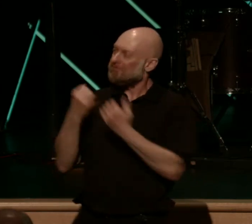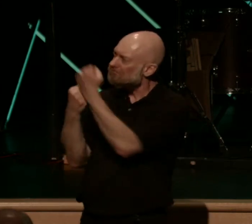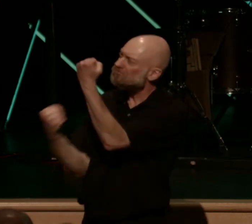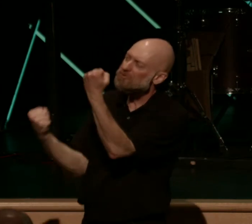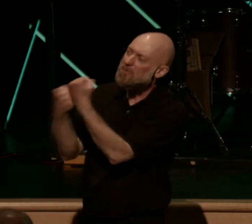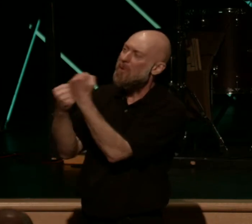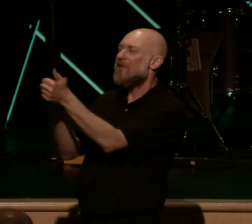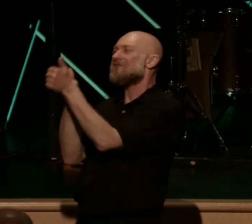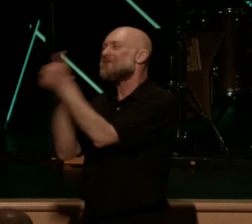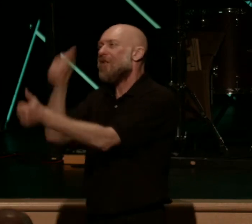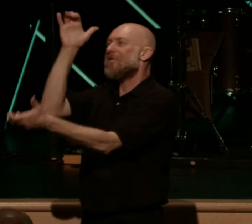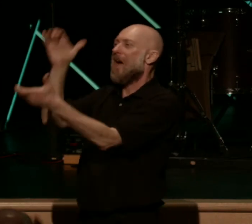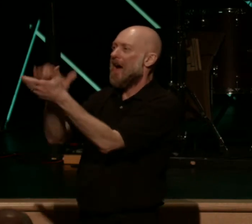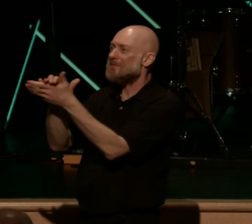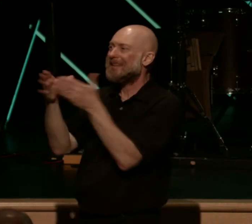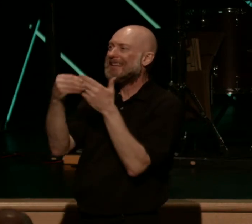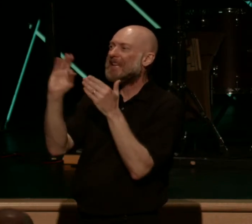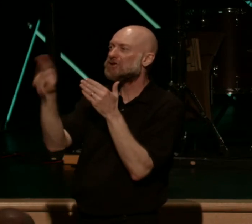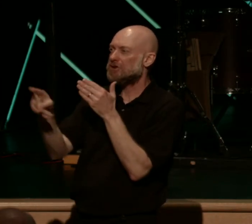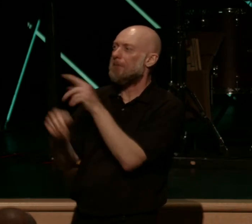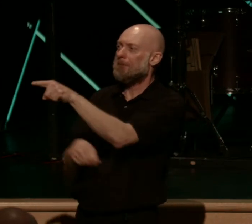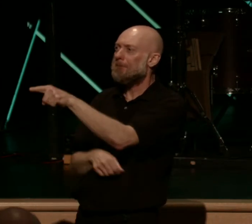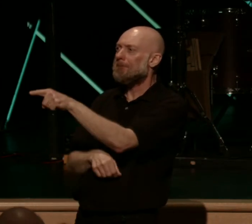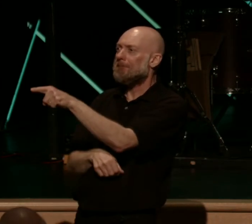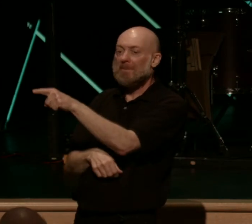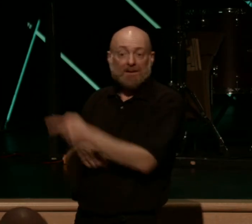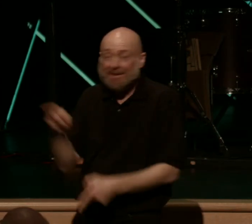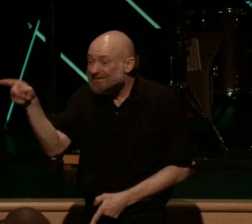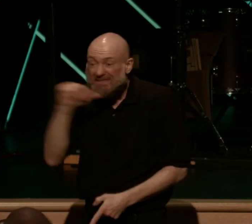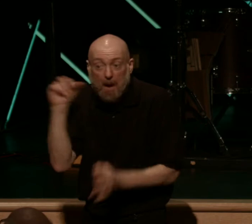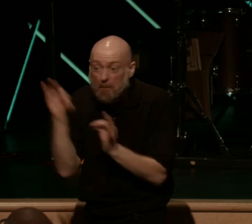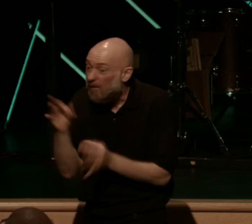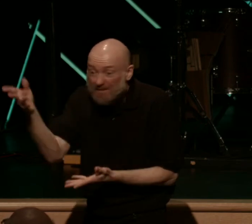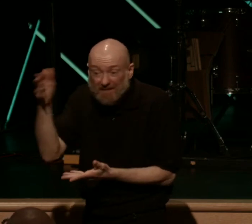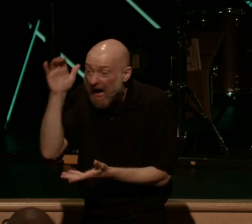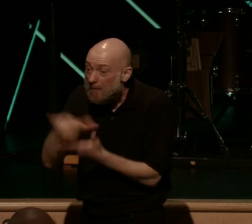and follow her husband's leadership, as imperfect as it is.